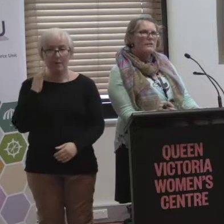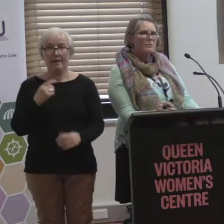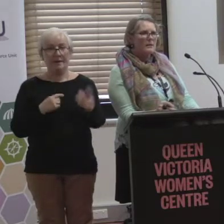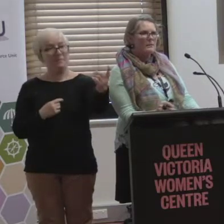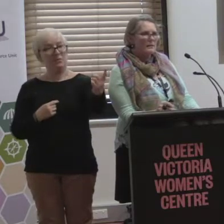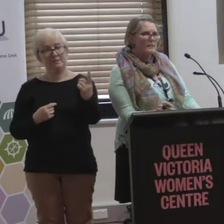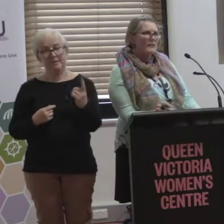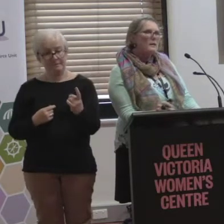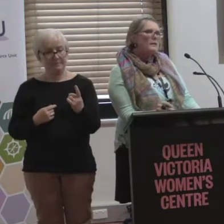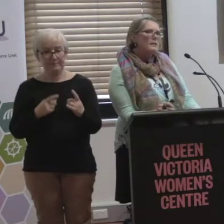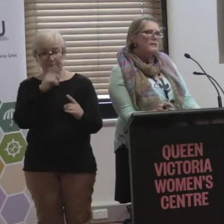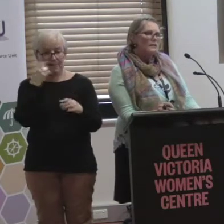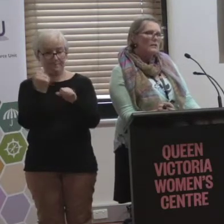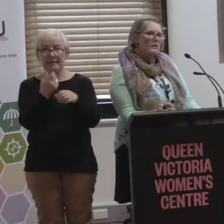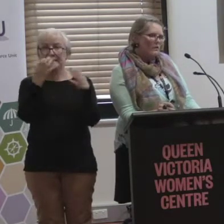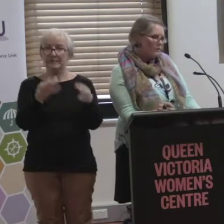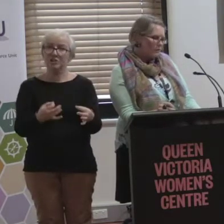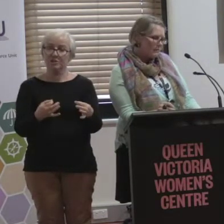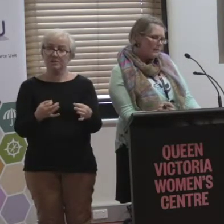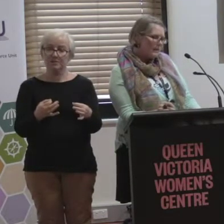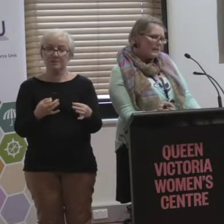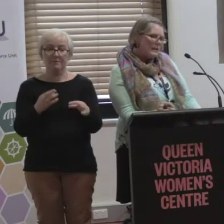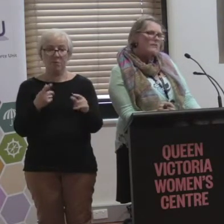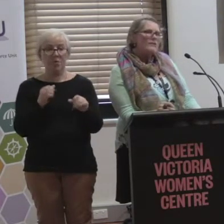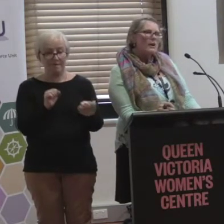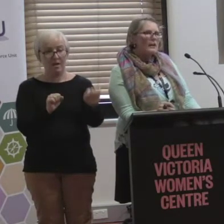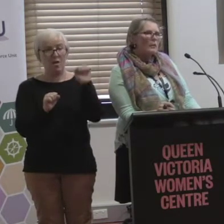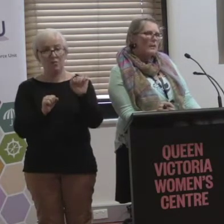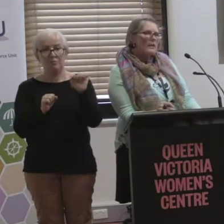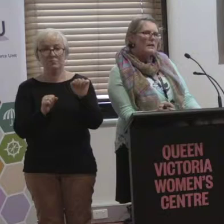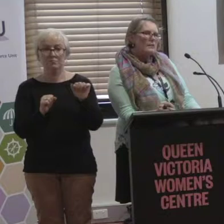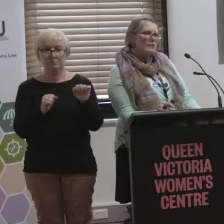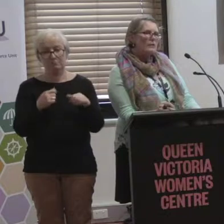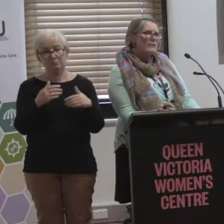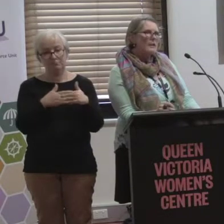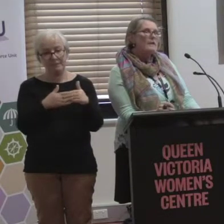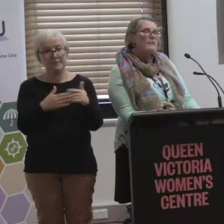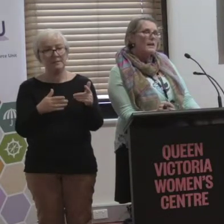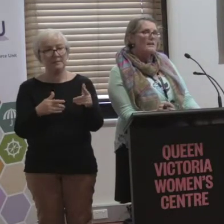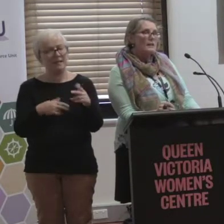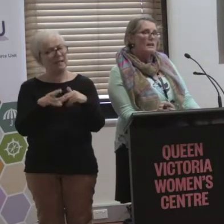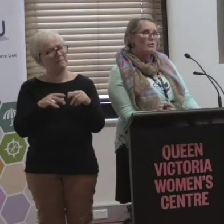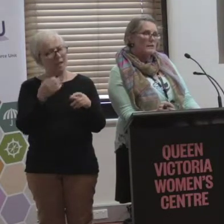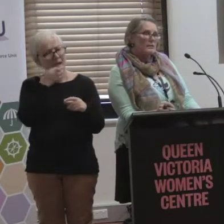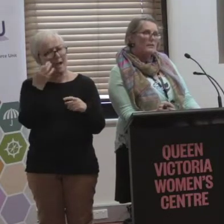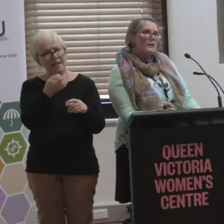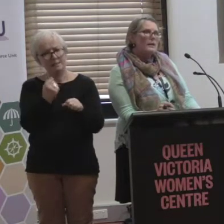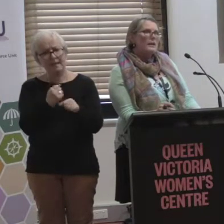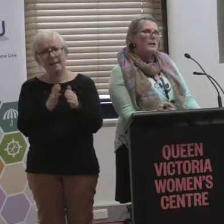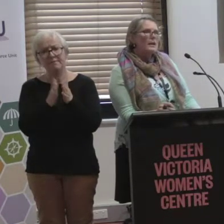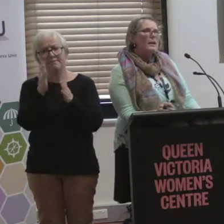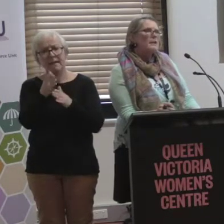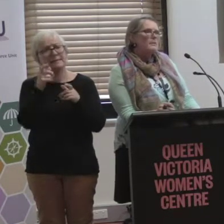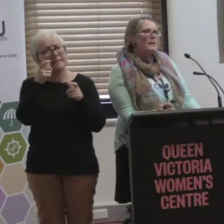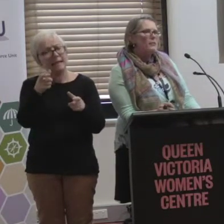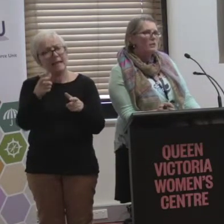have decision-making capacity to consent to their own treatment is to find out whether that individual has made an advanced care directive.